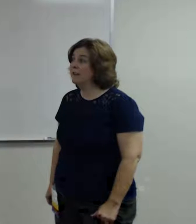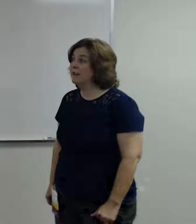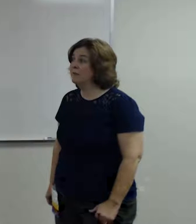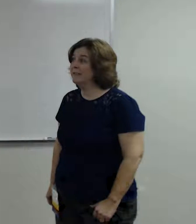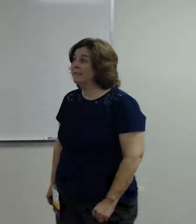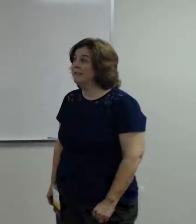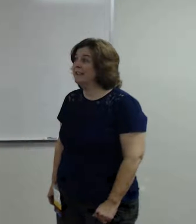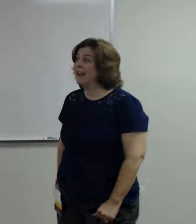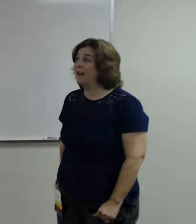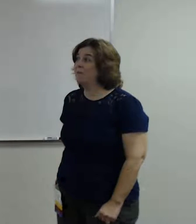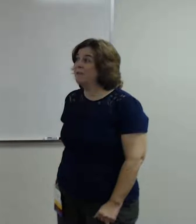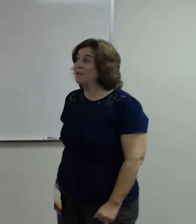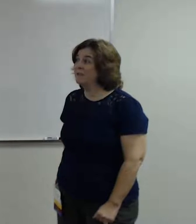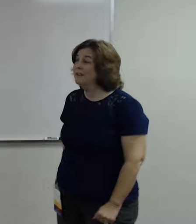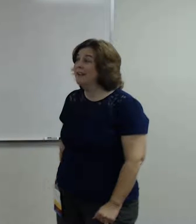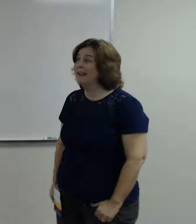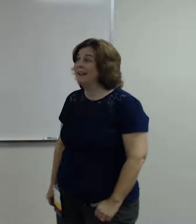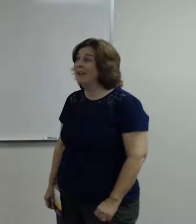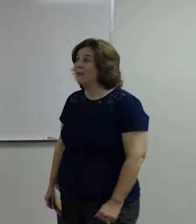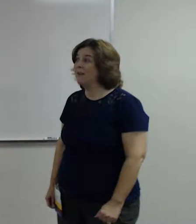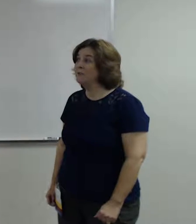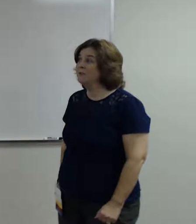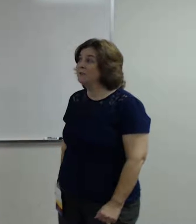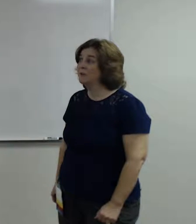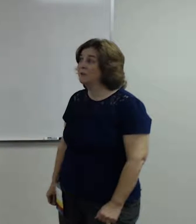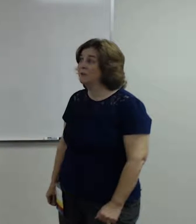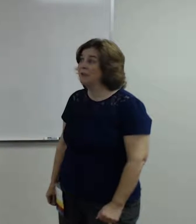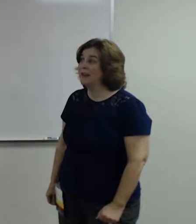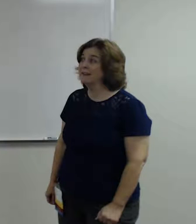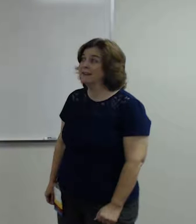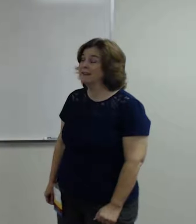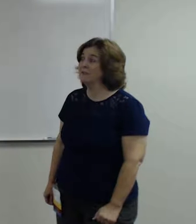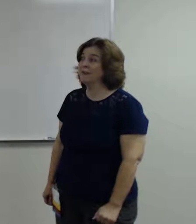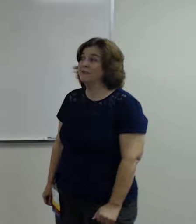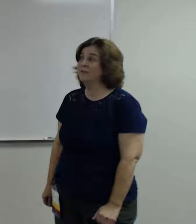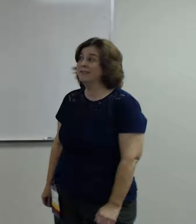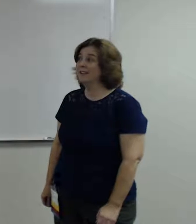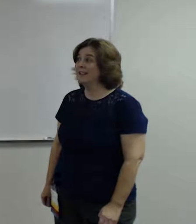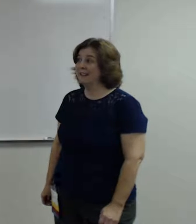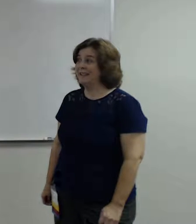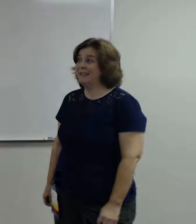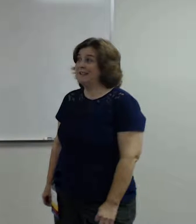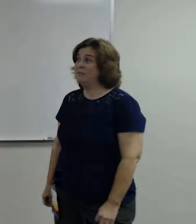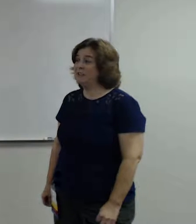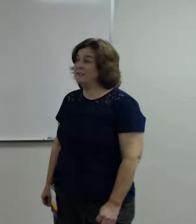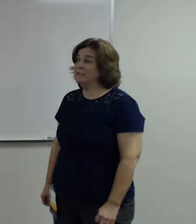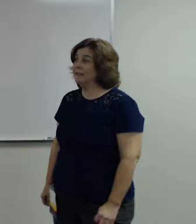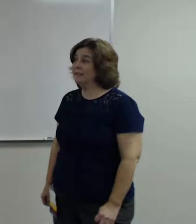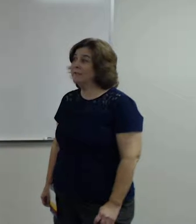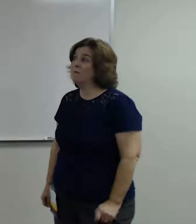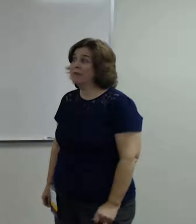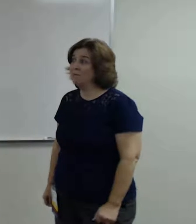come and see how we're doing it and how our church interpreters are handling situations, they get the heebie-jeebies and they won't come